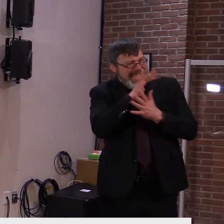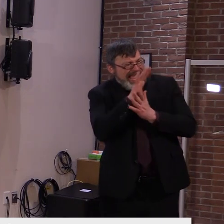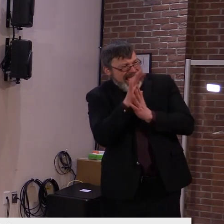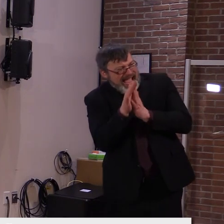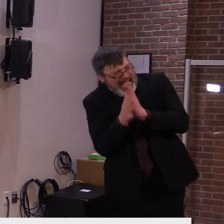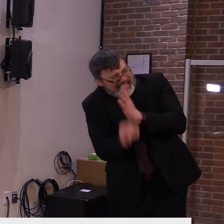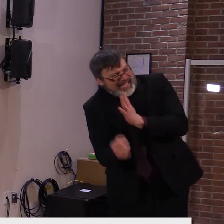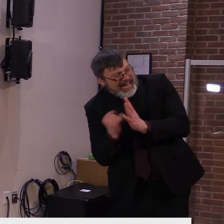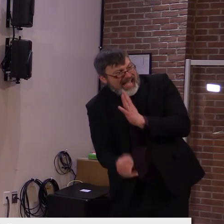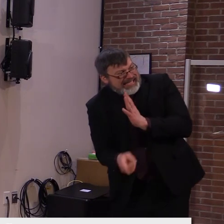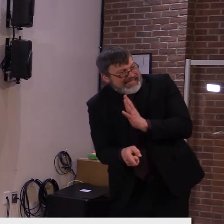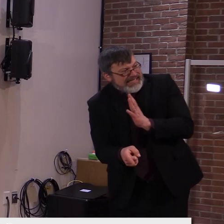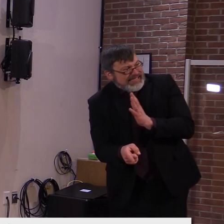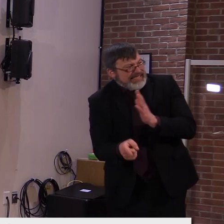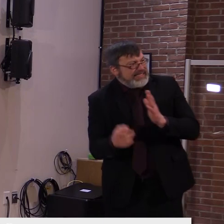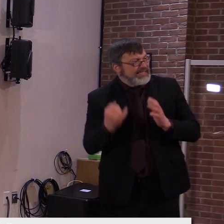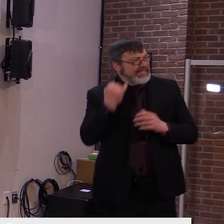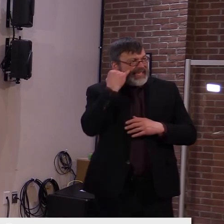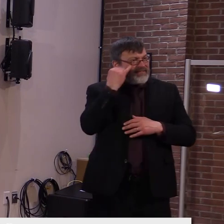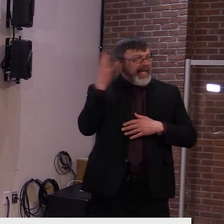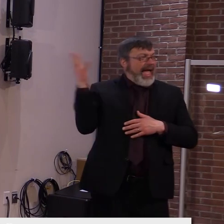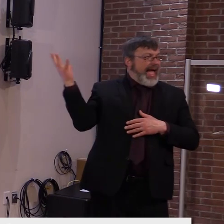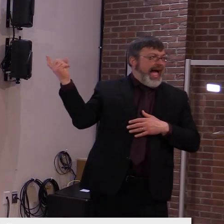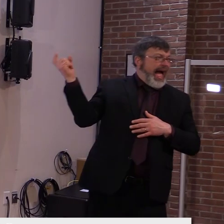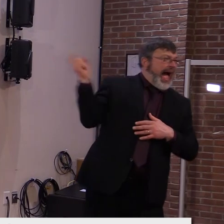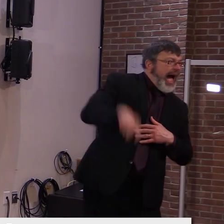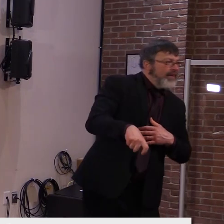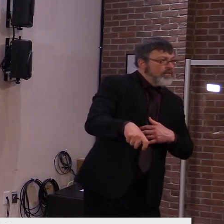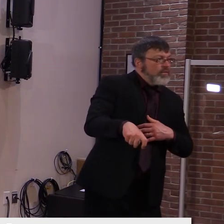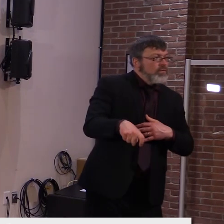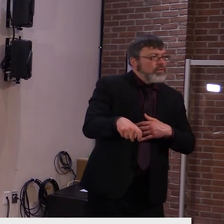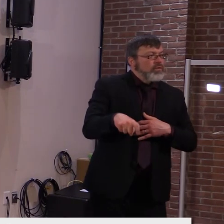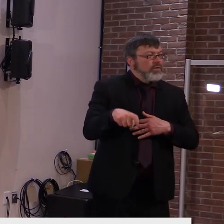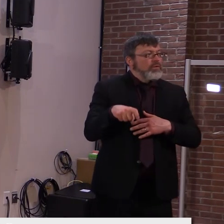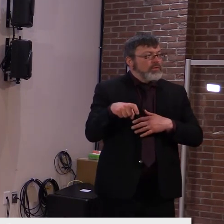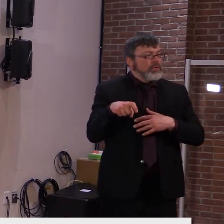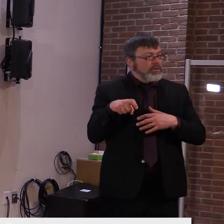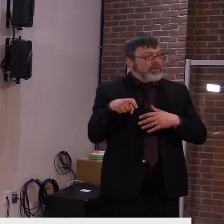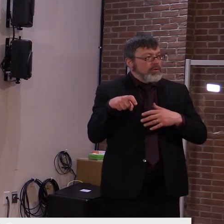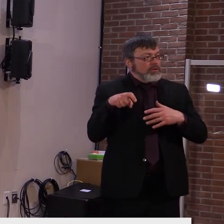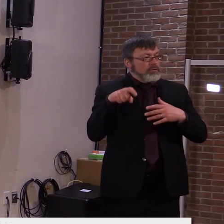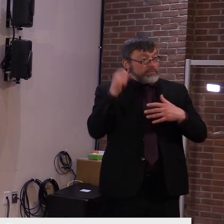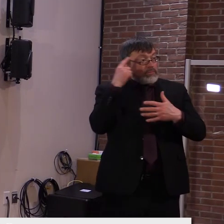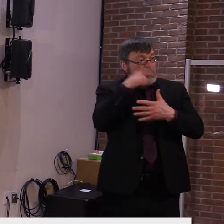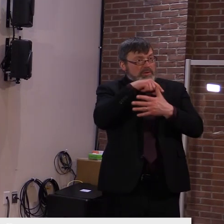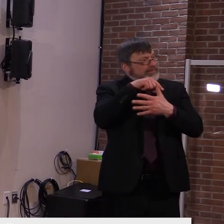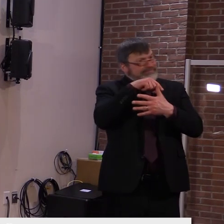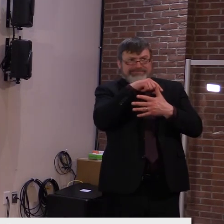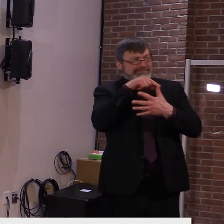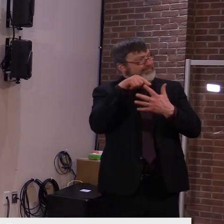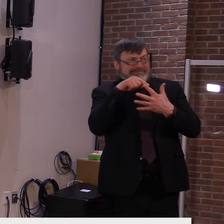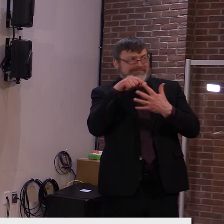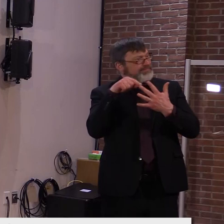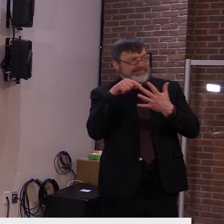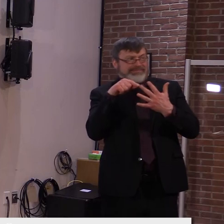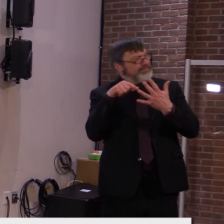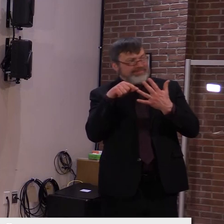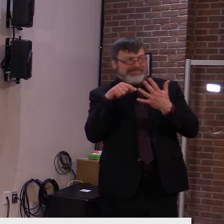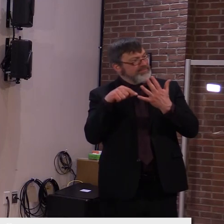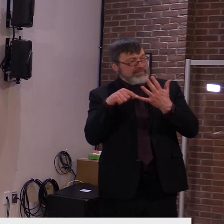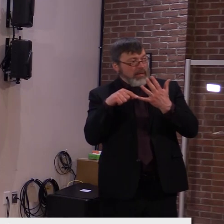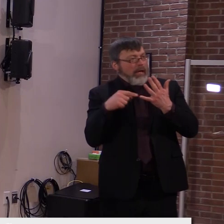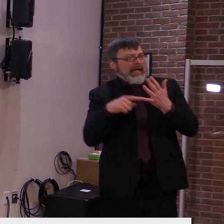have to use that dosage on somebody that doesn't qualify, I have said this at this podium, use the